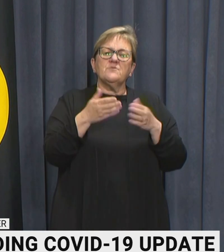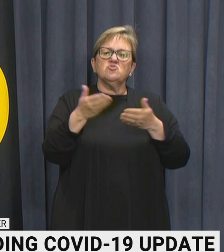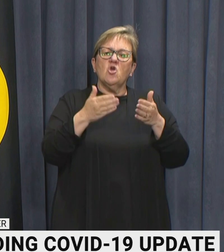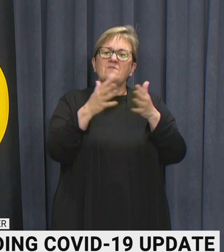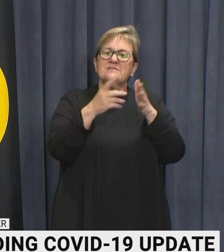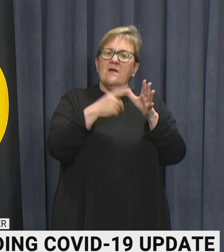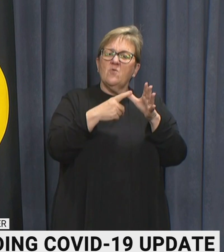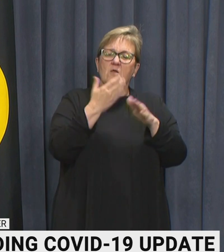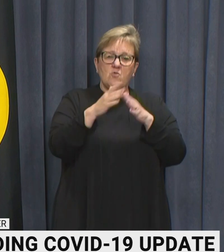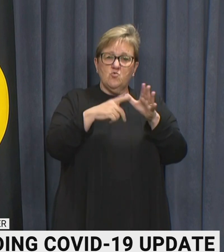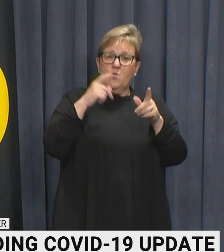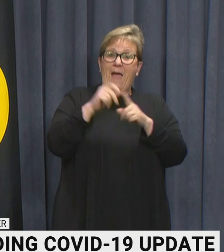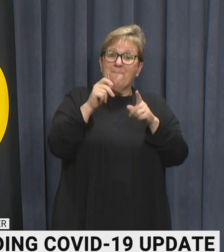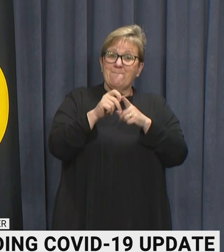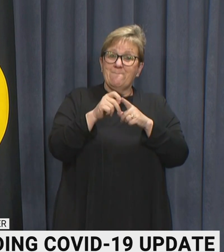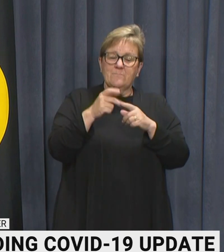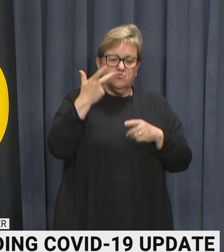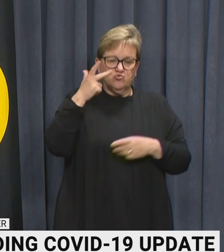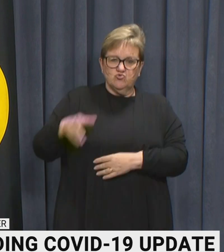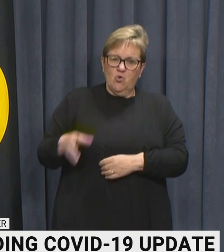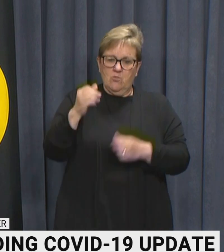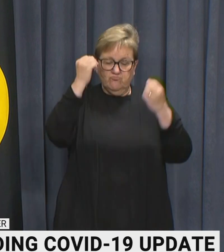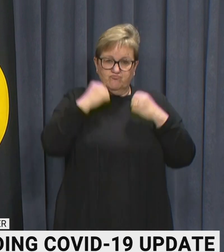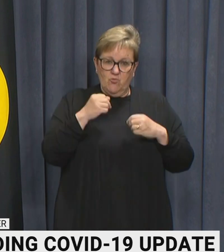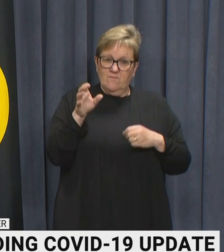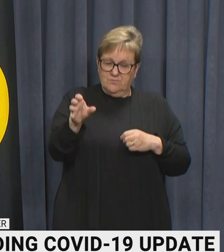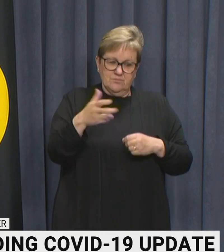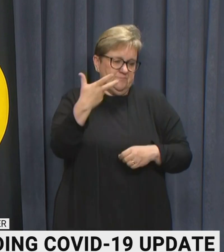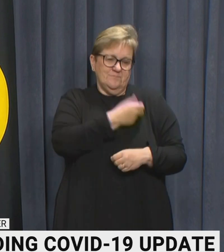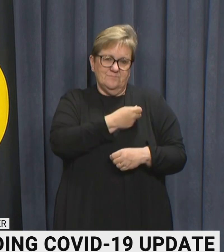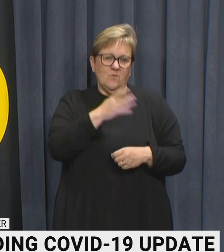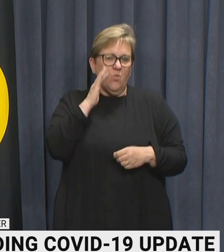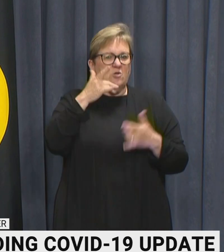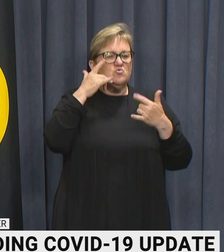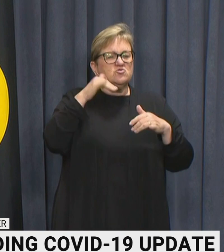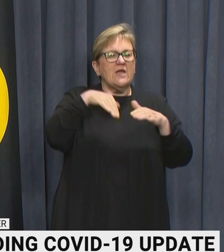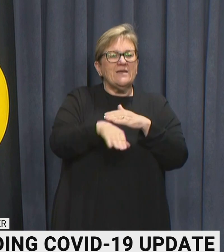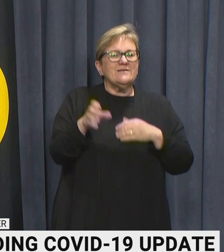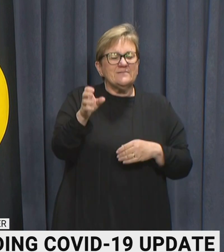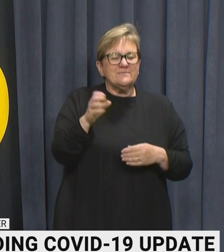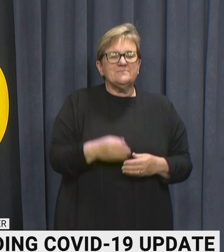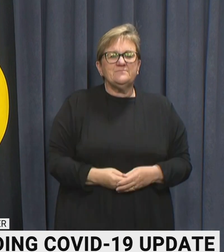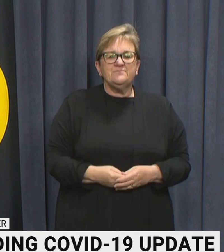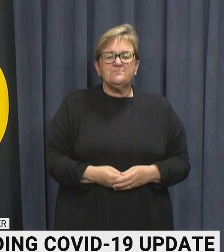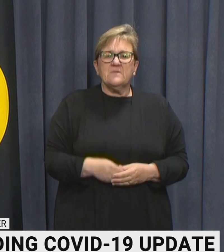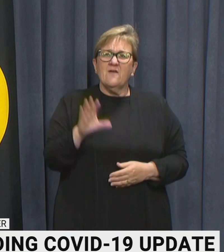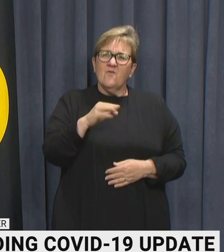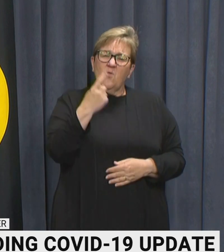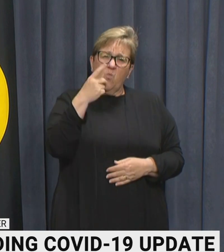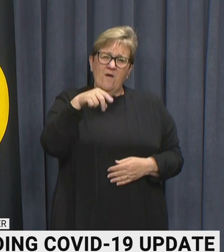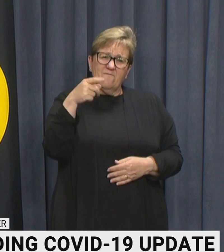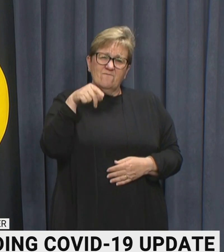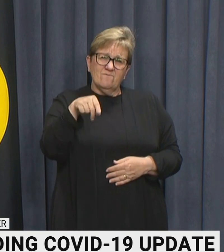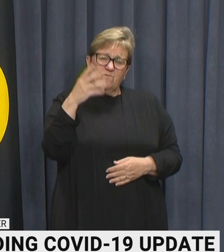WA to make it easier to show proof of vaccination when you are checking in. As of about